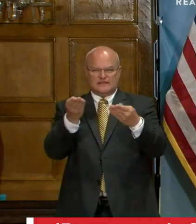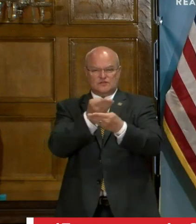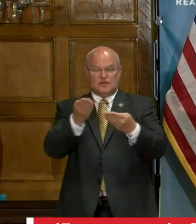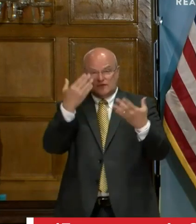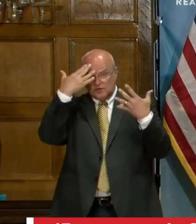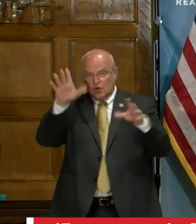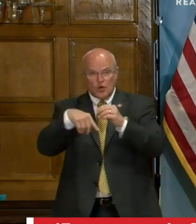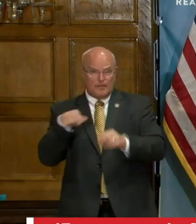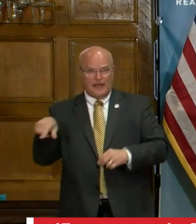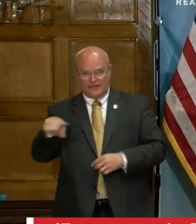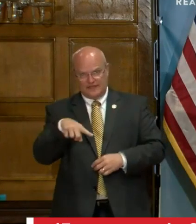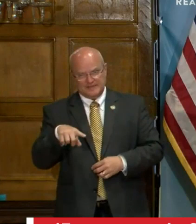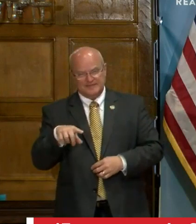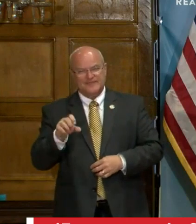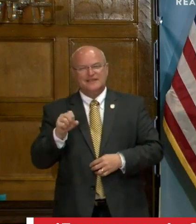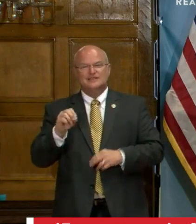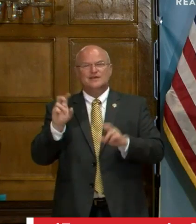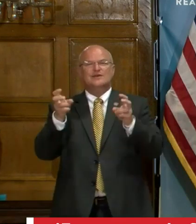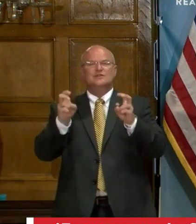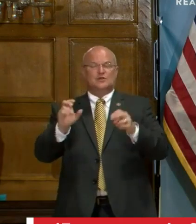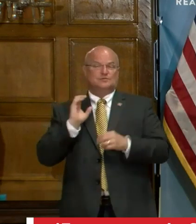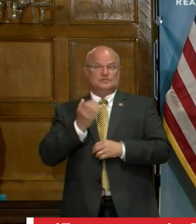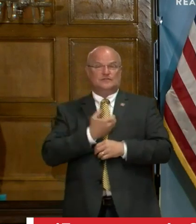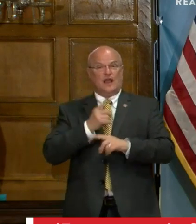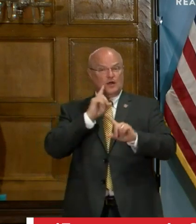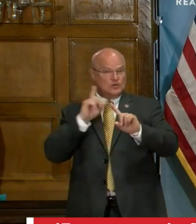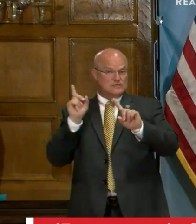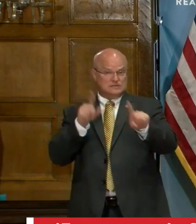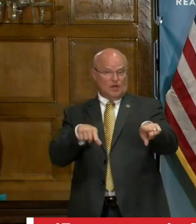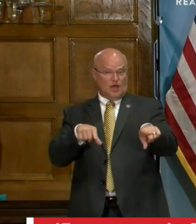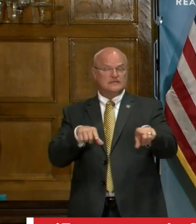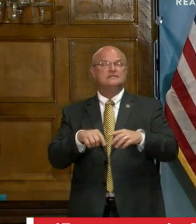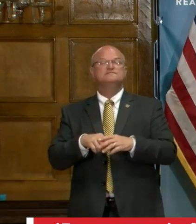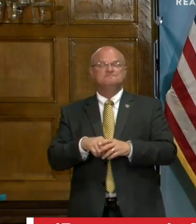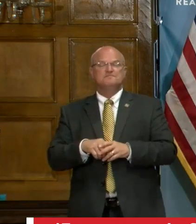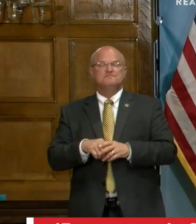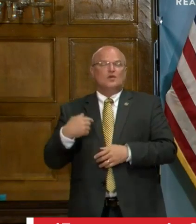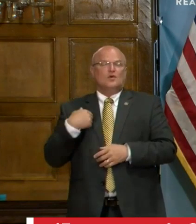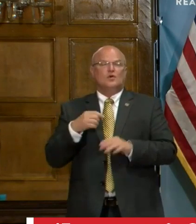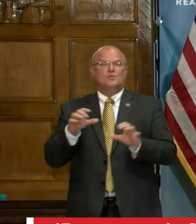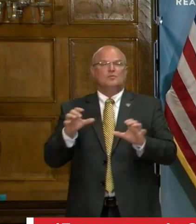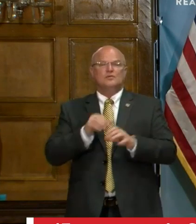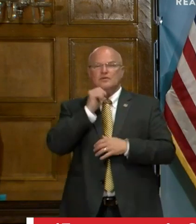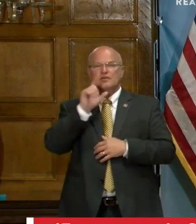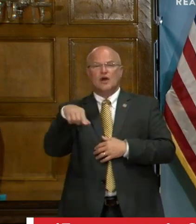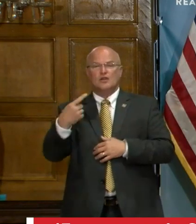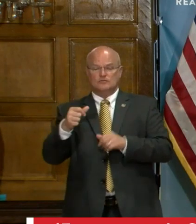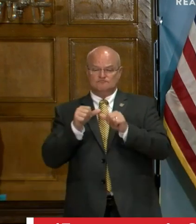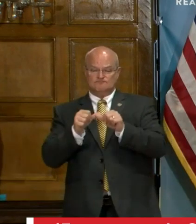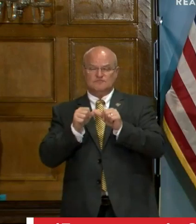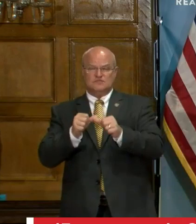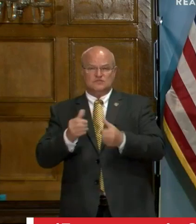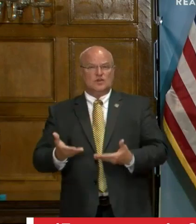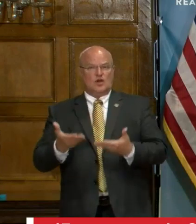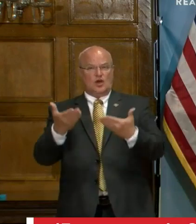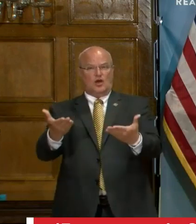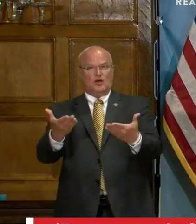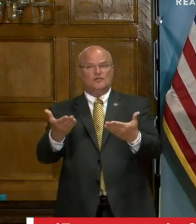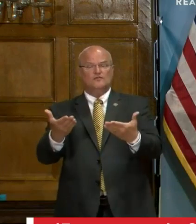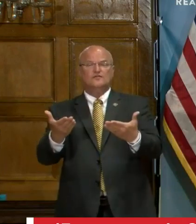if we don't know about them. In terms of our response, we will be doing not only continuing to